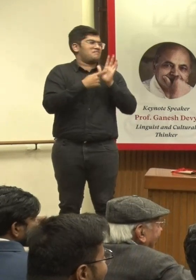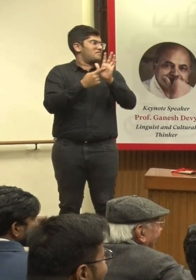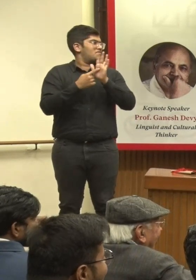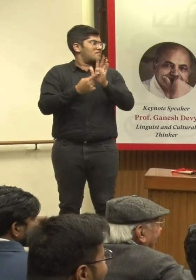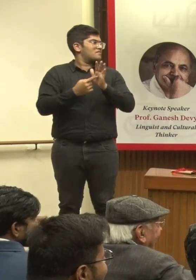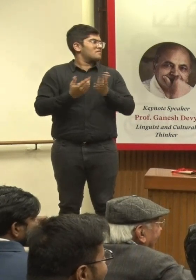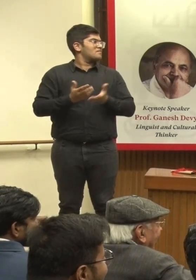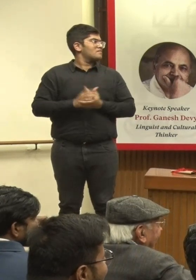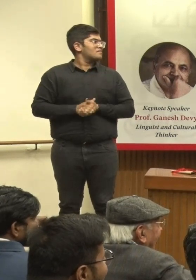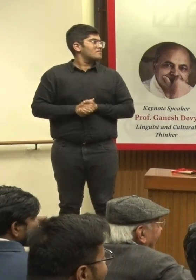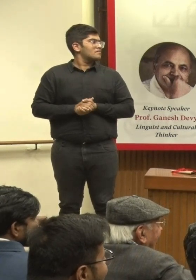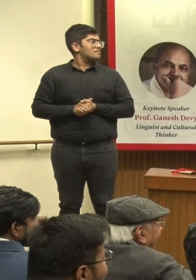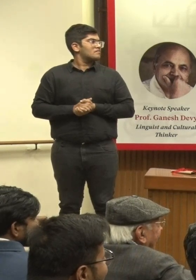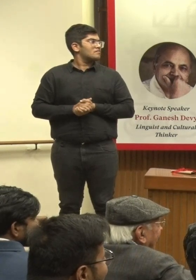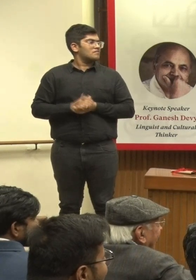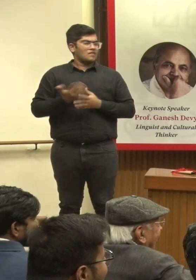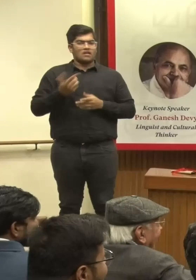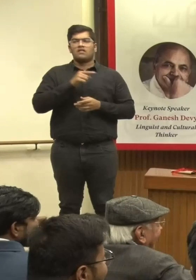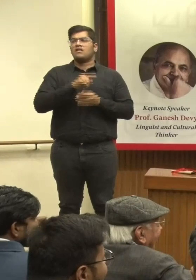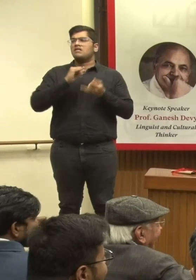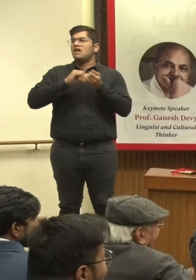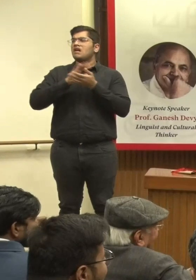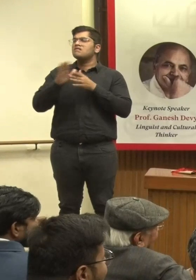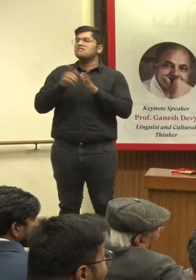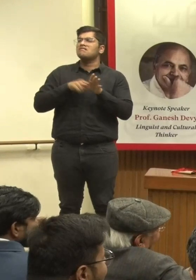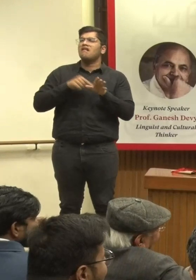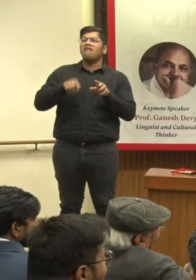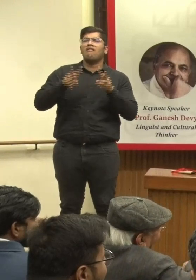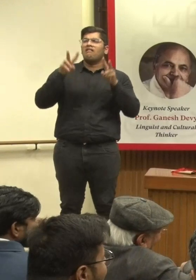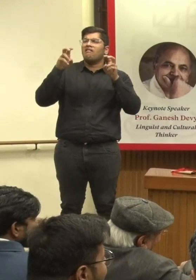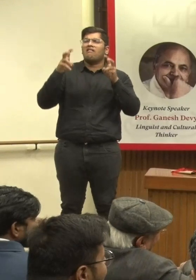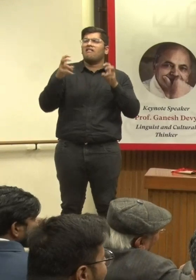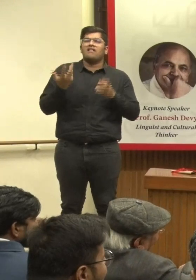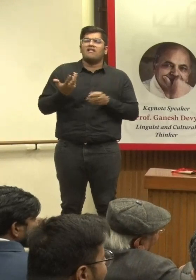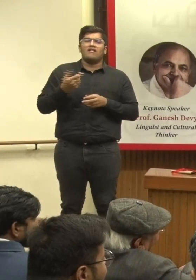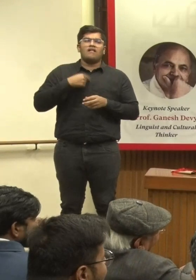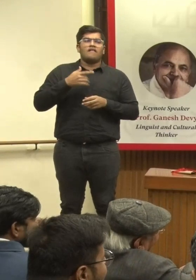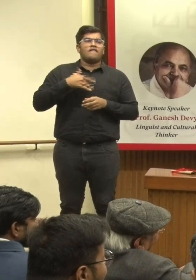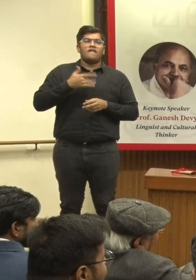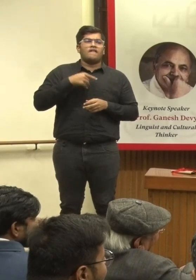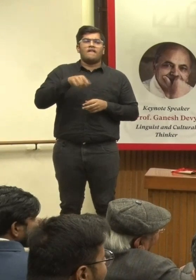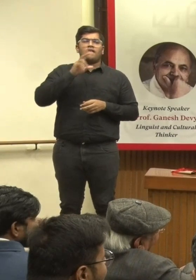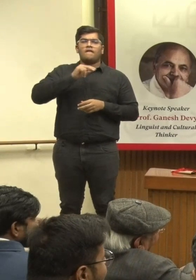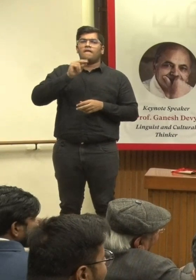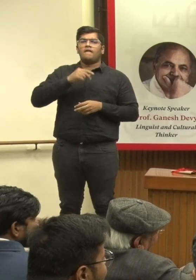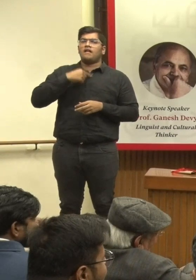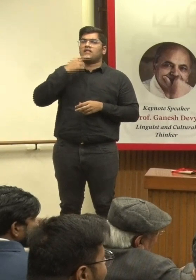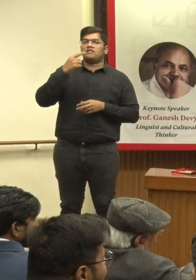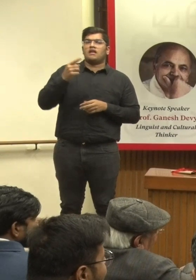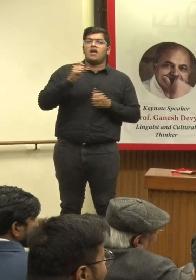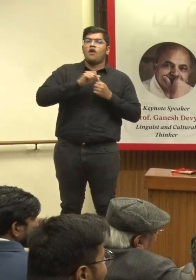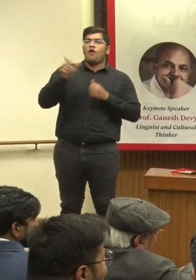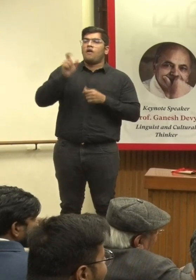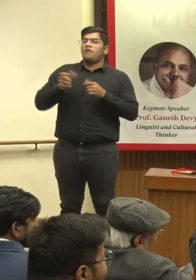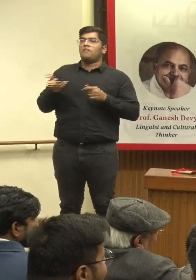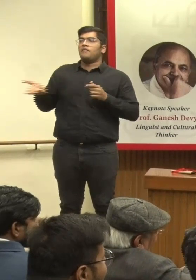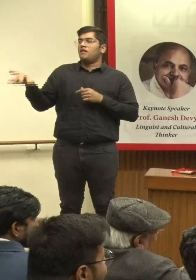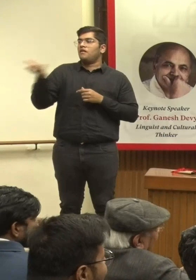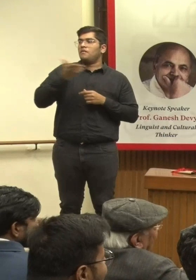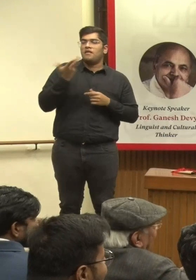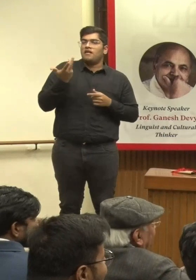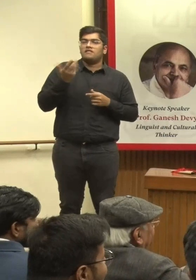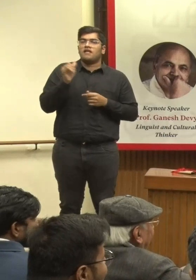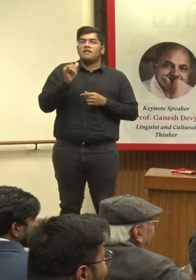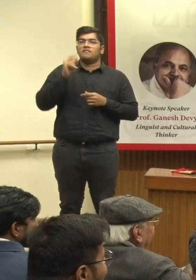that. They are shy. I mean, shy is not, I mean, we don't say that others are shameless. And that would be very